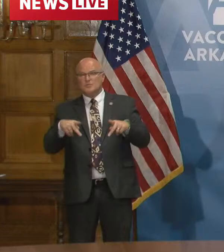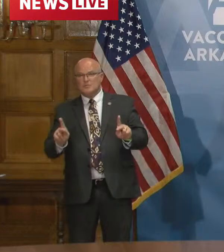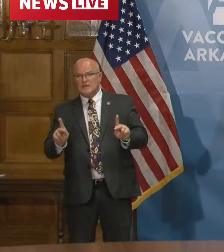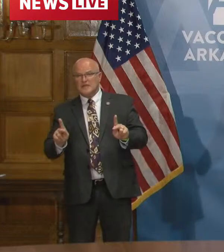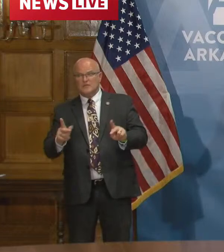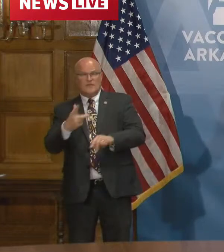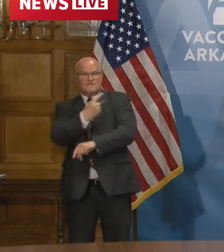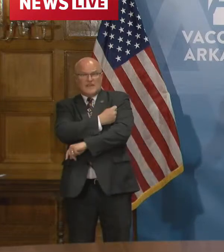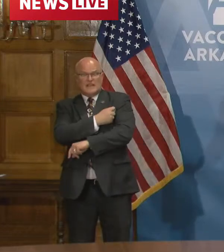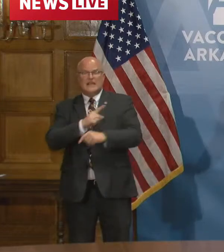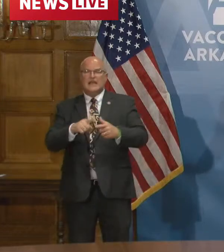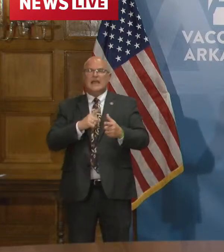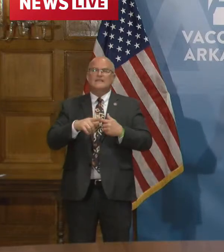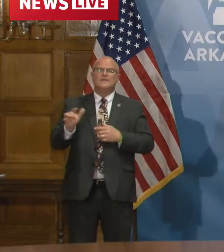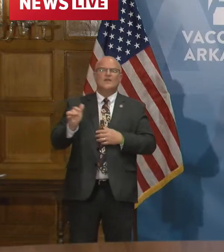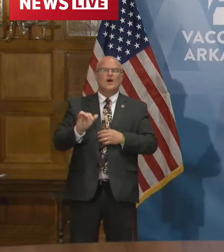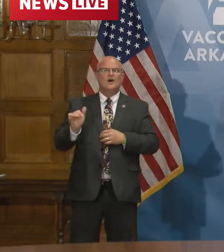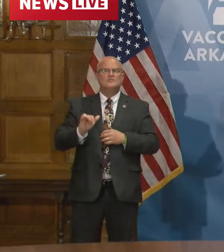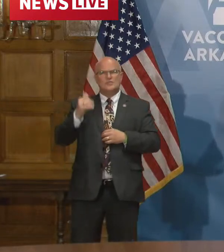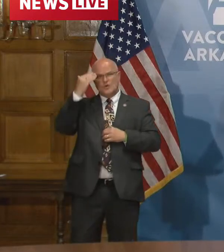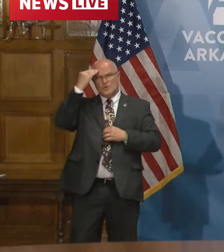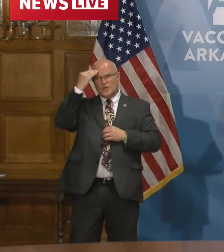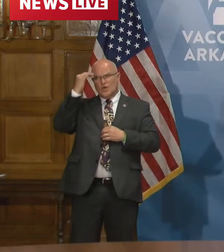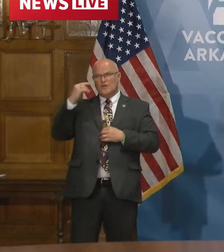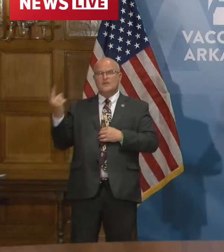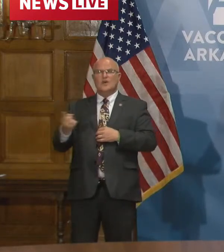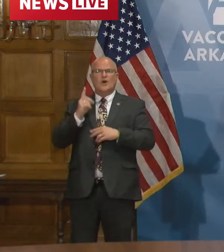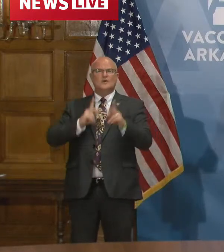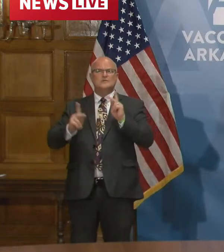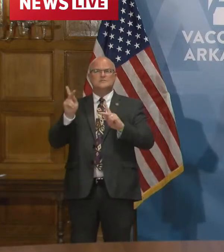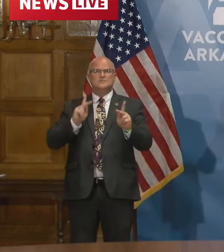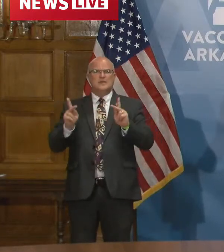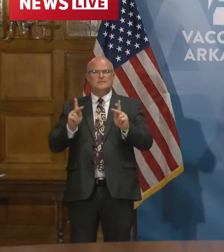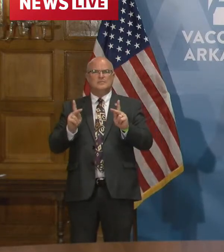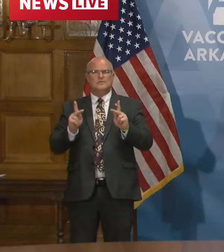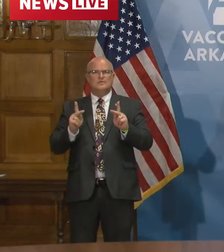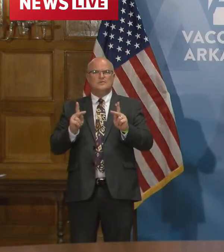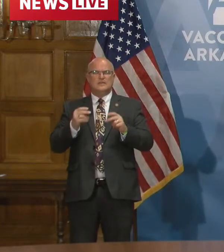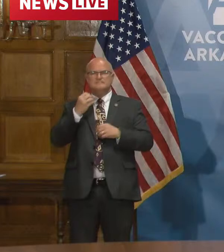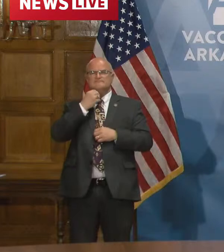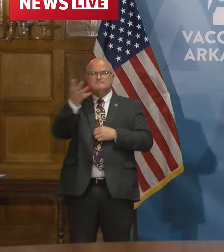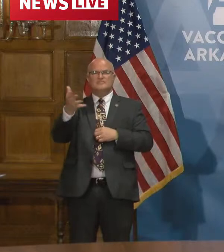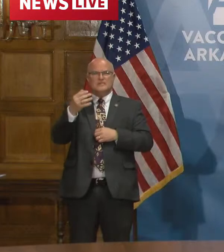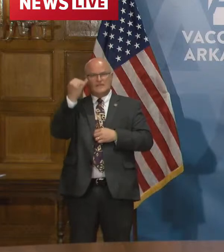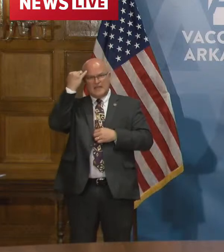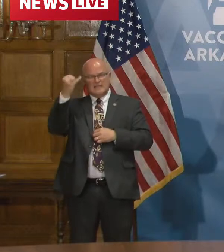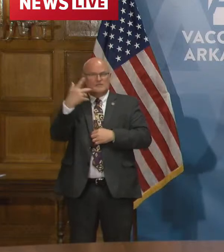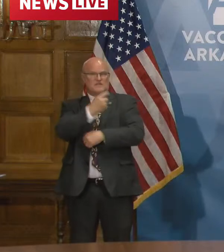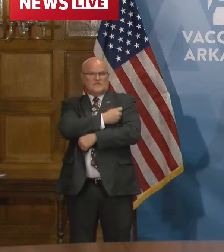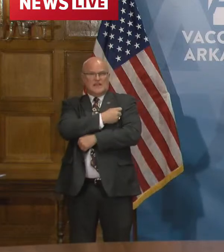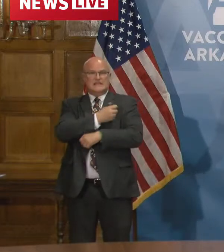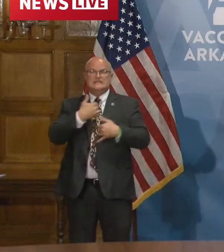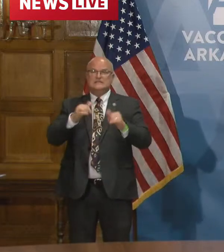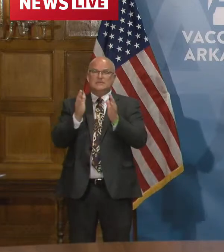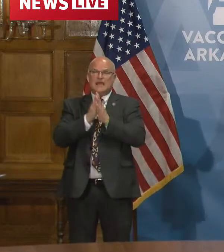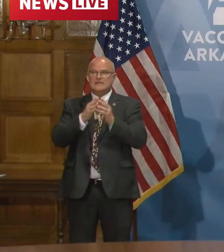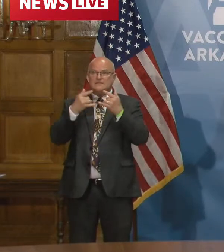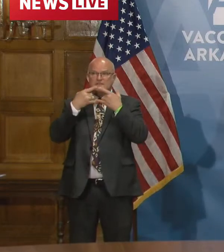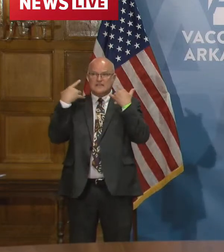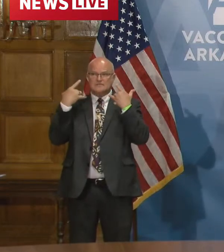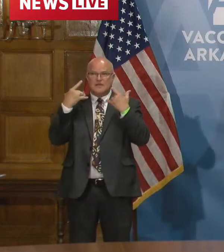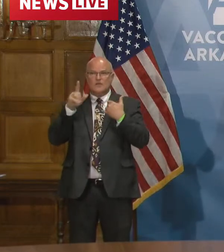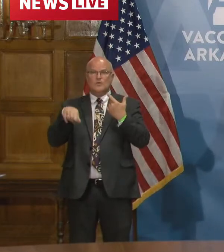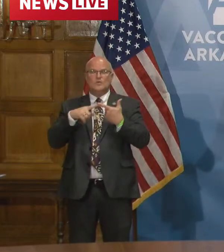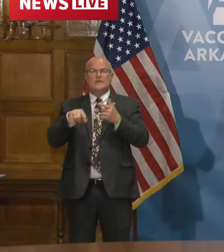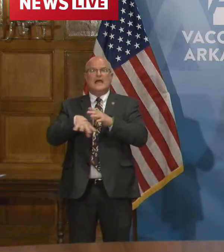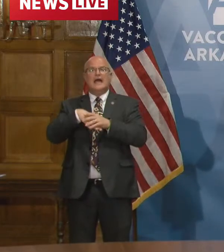when you're vaccinated, but then also we know that there's always the people have scoffed at the idea of being vaccinated and still being asked to wear a face mask when